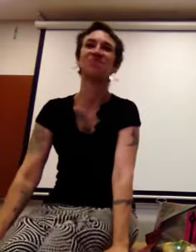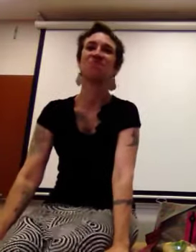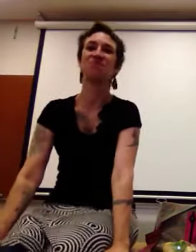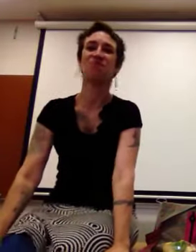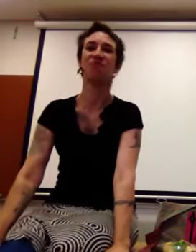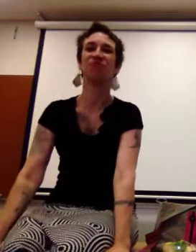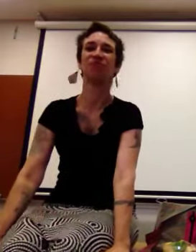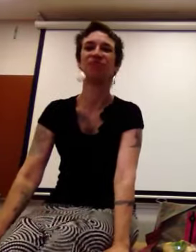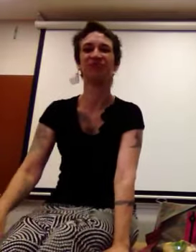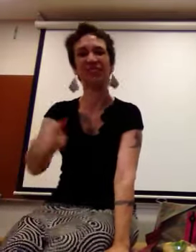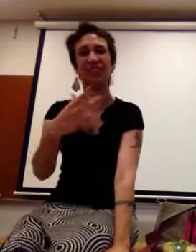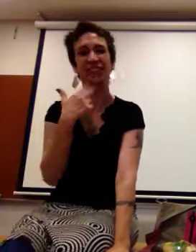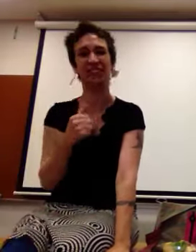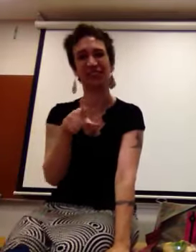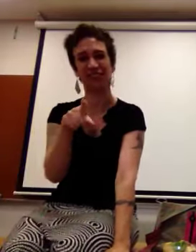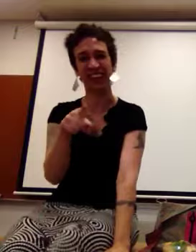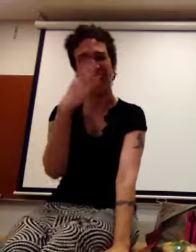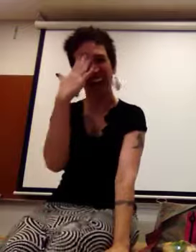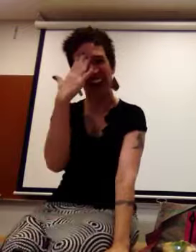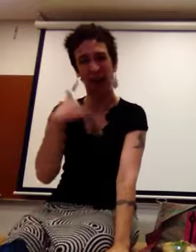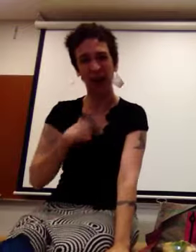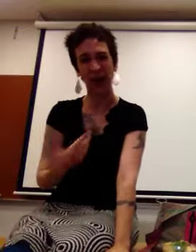Now start jumping on the triangle.